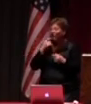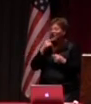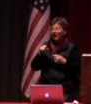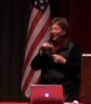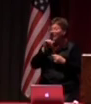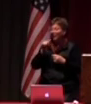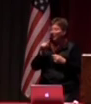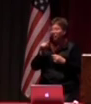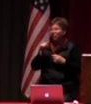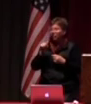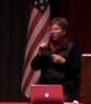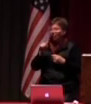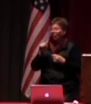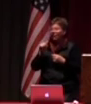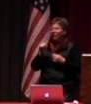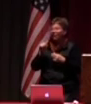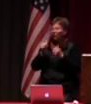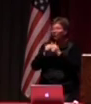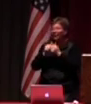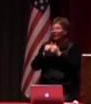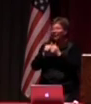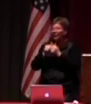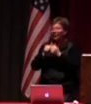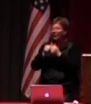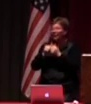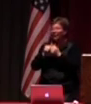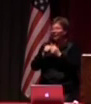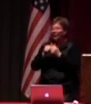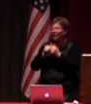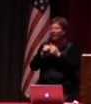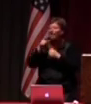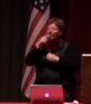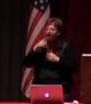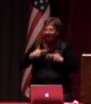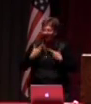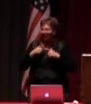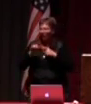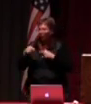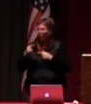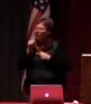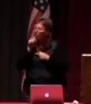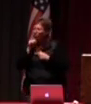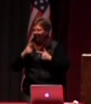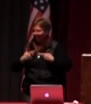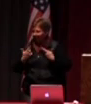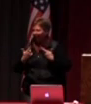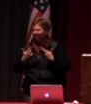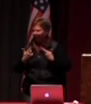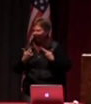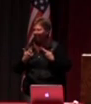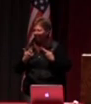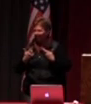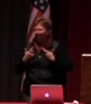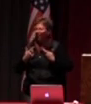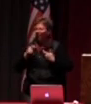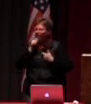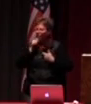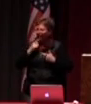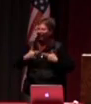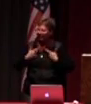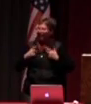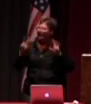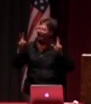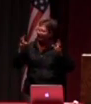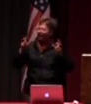"It's not in the glare of public, but in the shade of private life that we're able to look for the man. Private life is always real